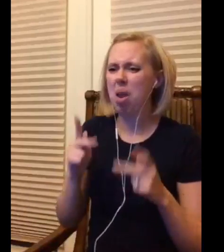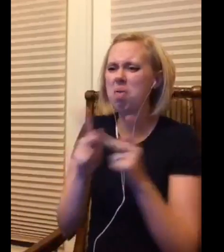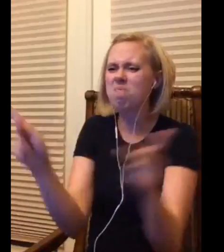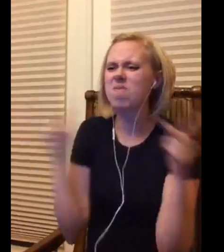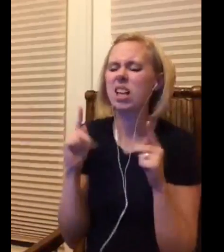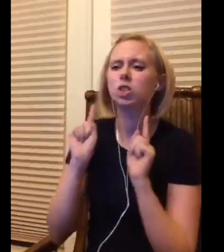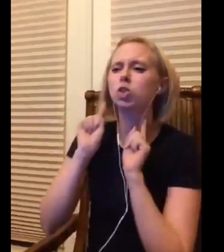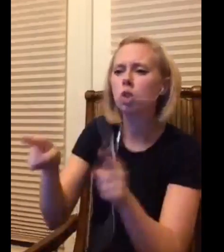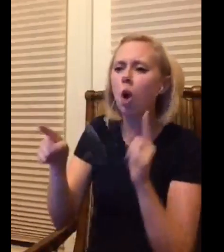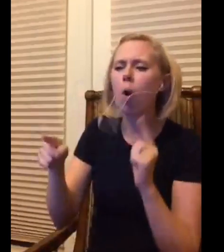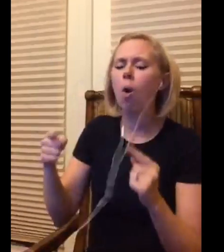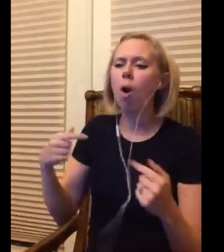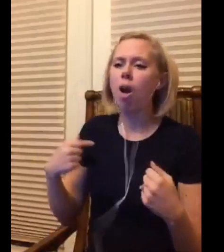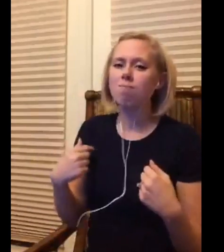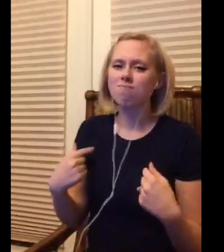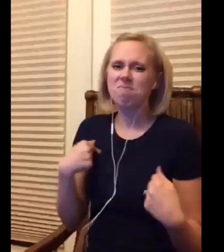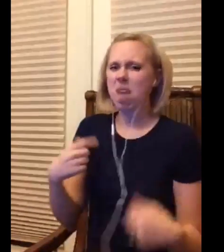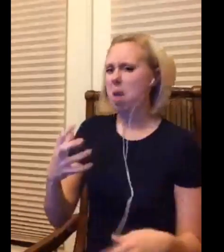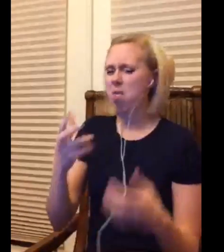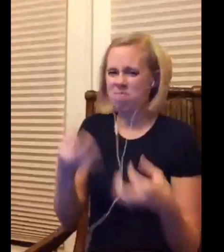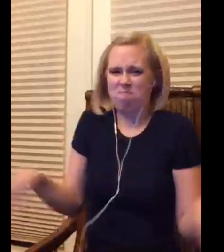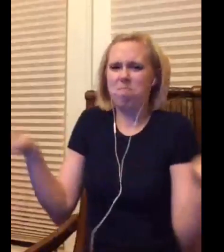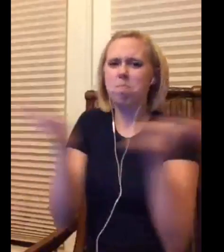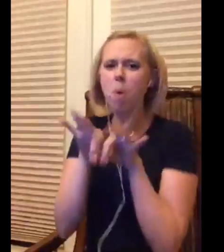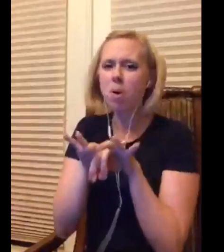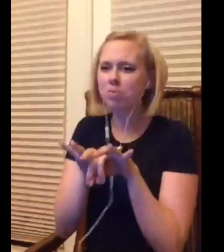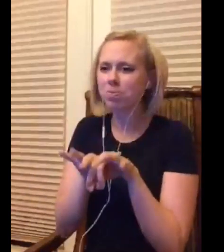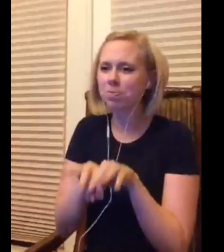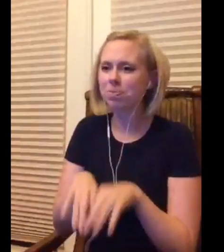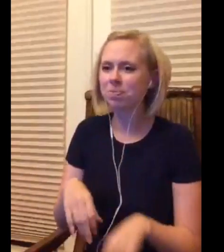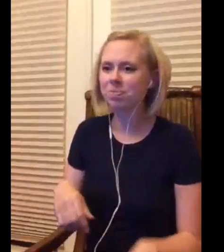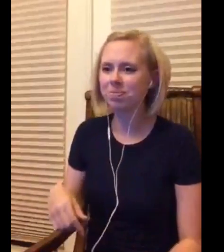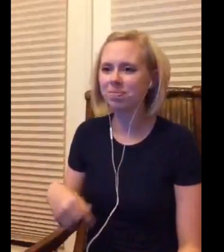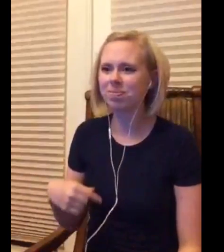to impress, and places to go. And they said, yeah.